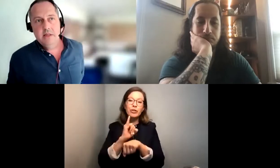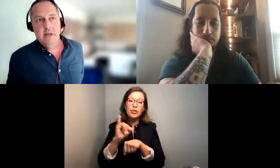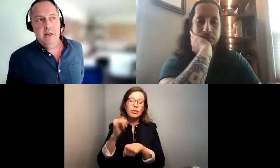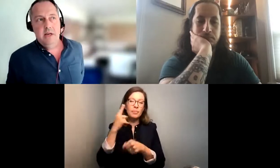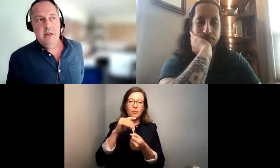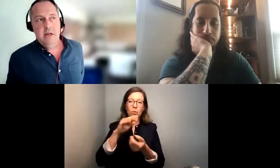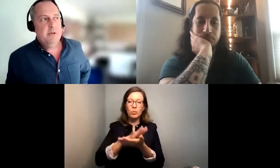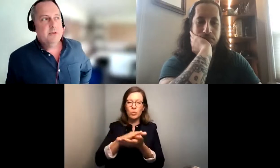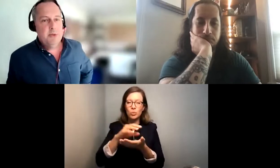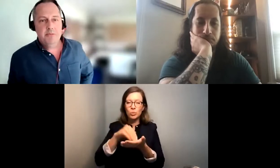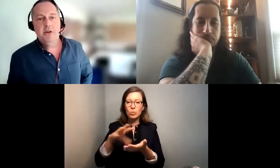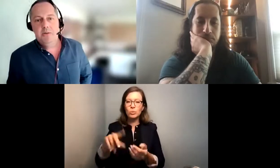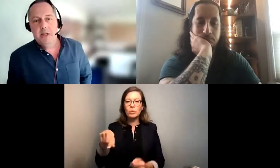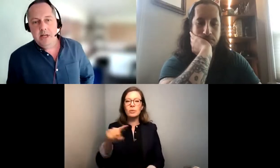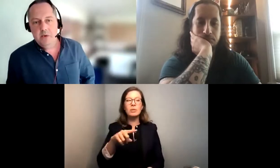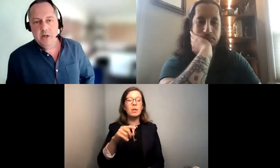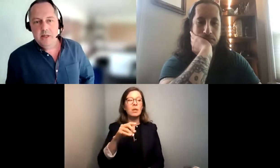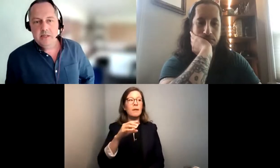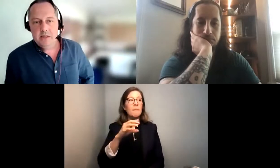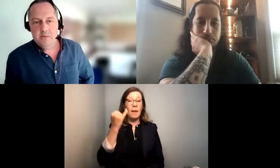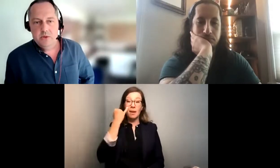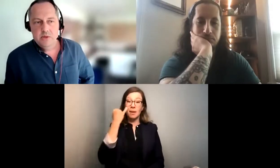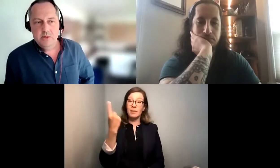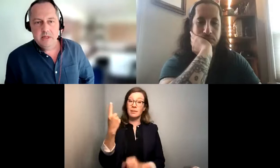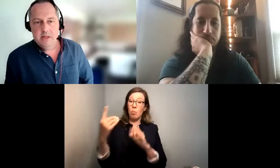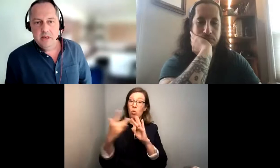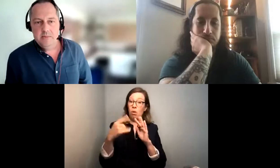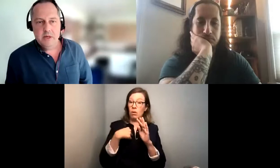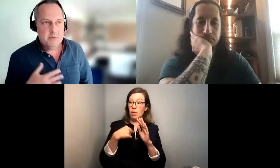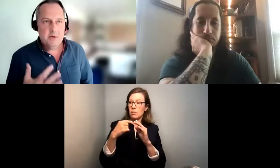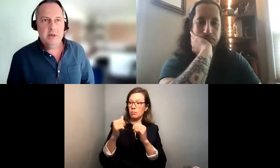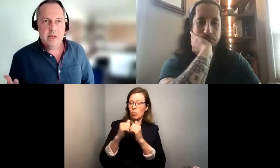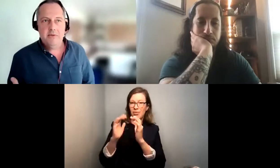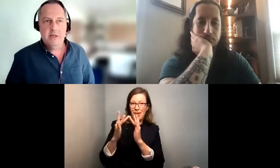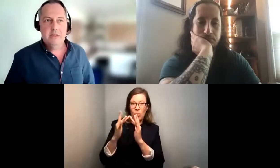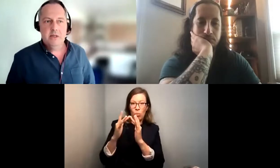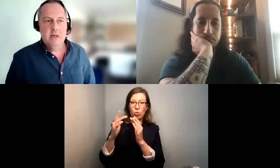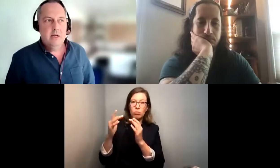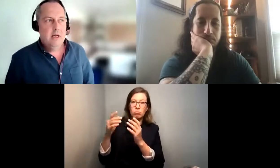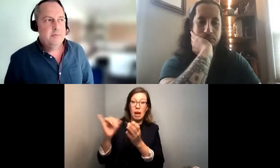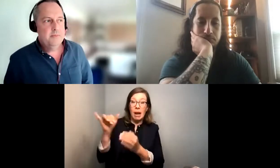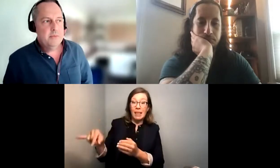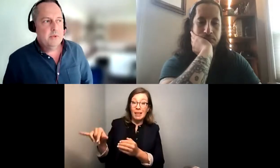kids. You know, if somebody approached me with a network like that and said, "Would you do it?" You know, and give these